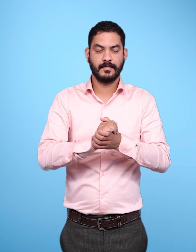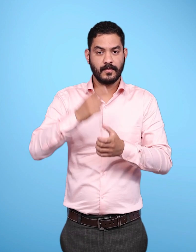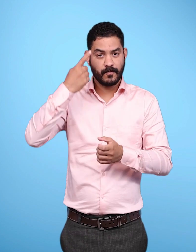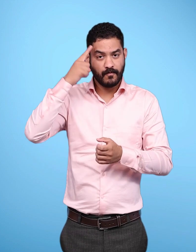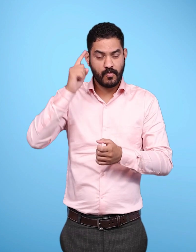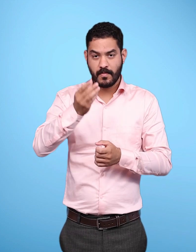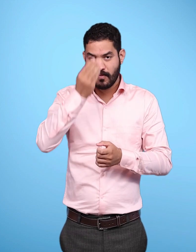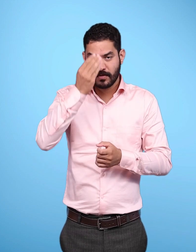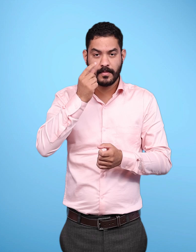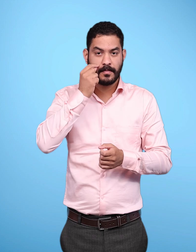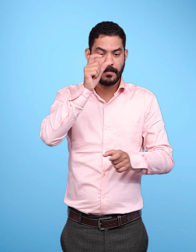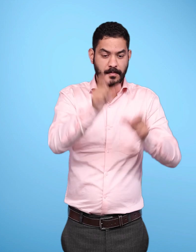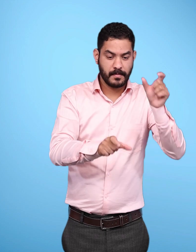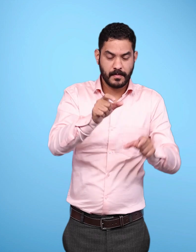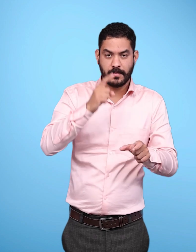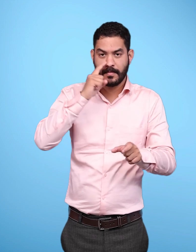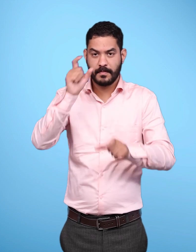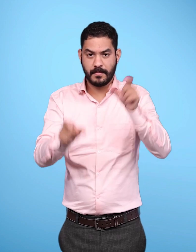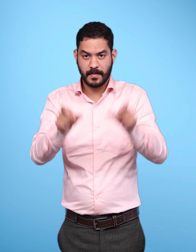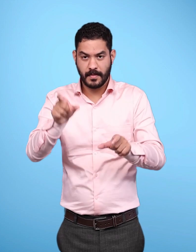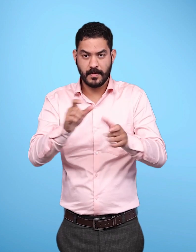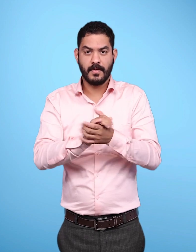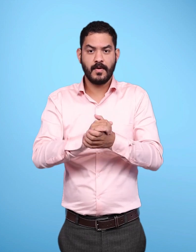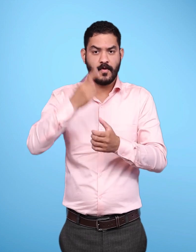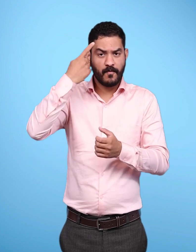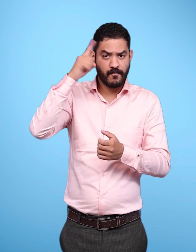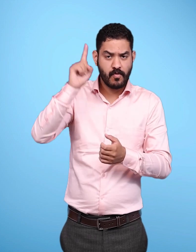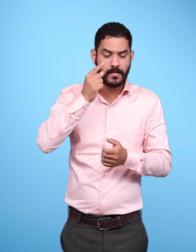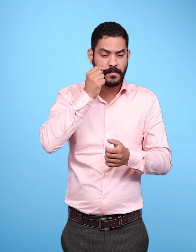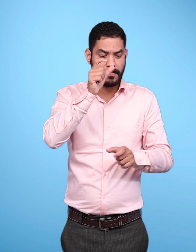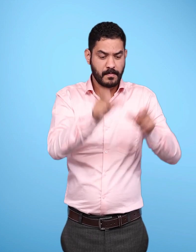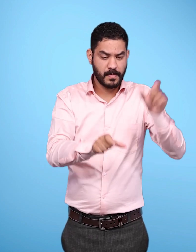For Muslim men and women, for believing men and women,